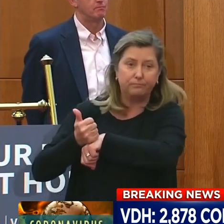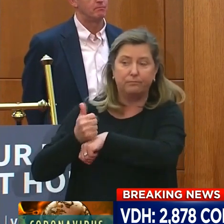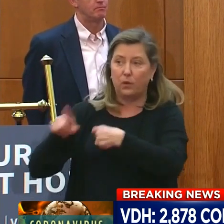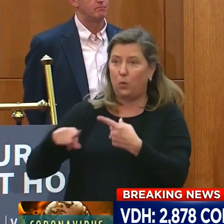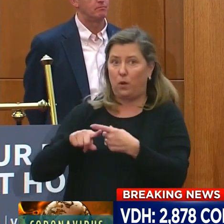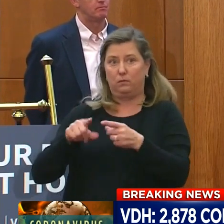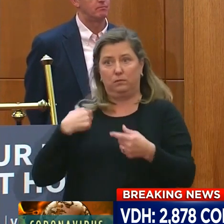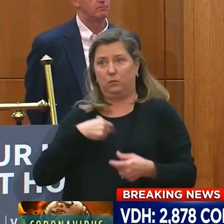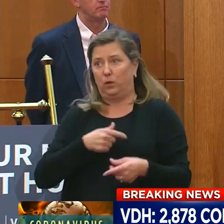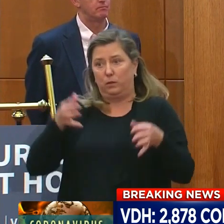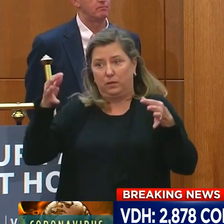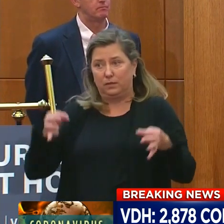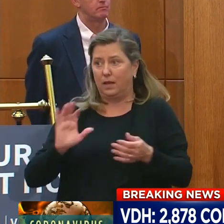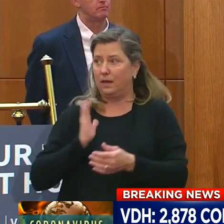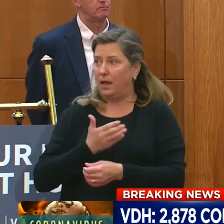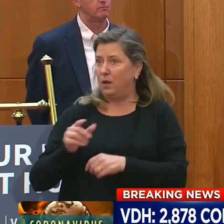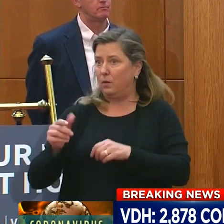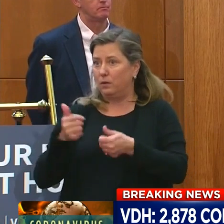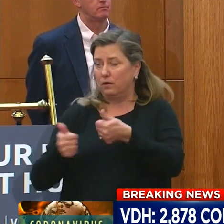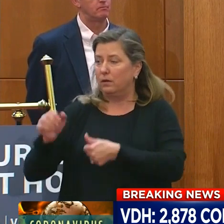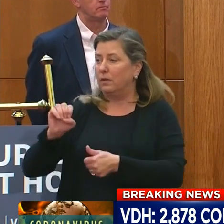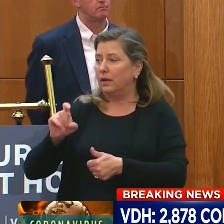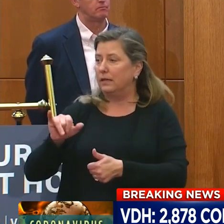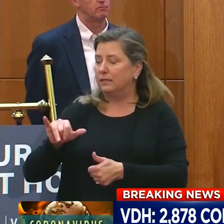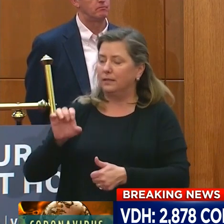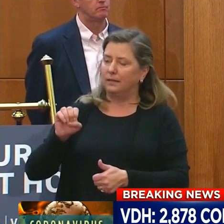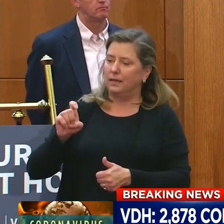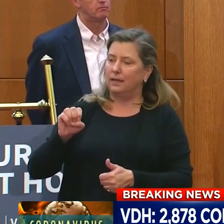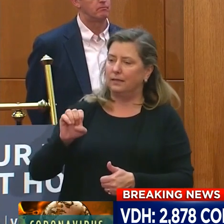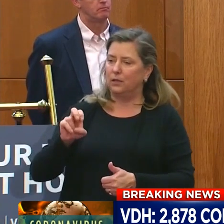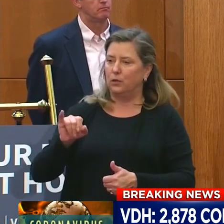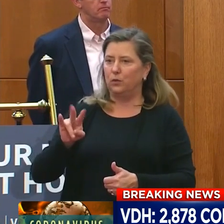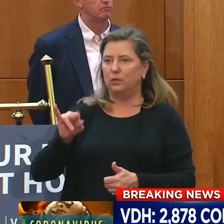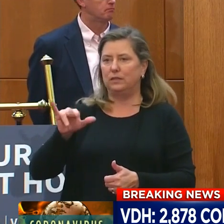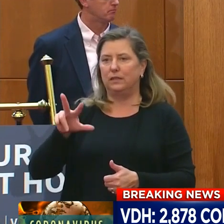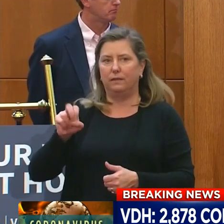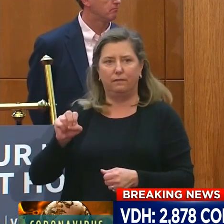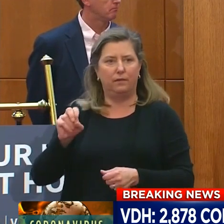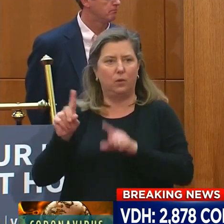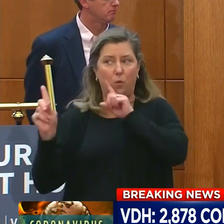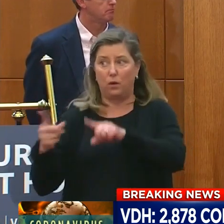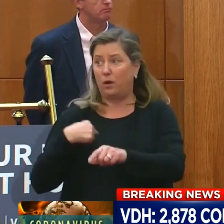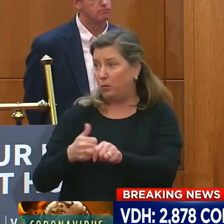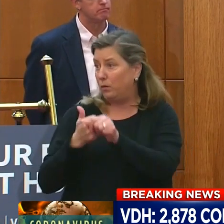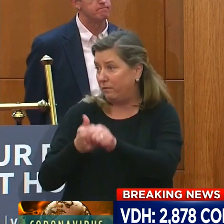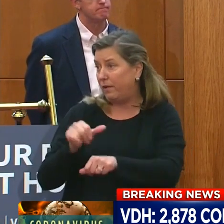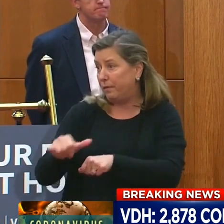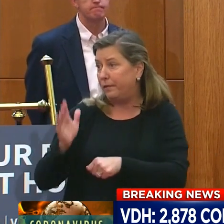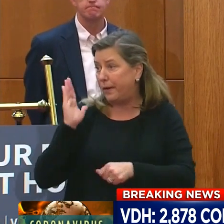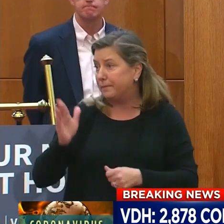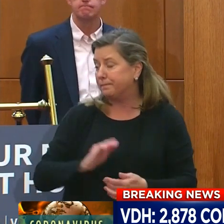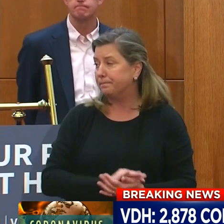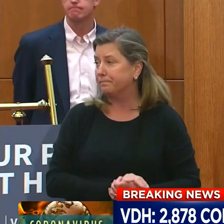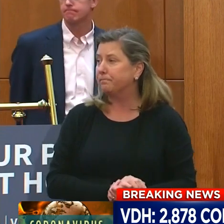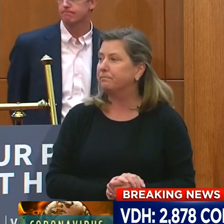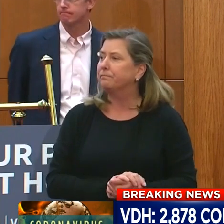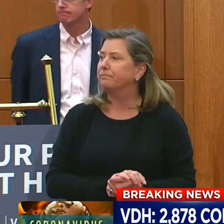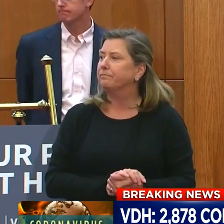put out our executive order, and those will be continued. That we'll continue to follow them.